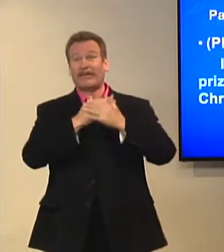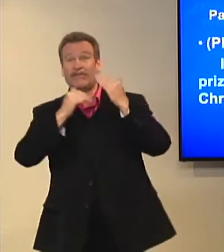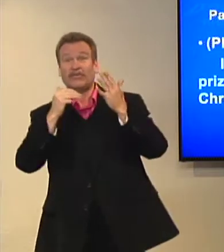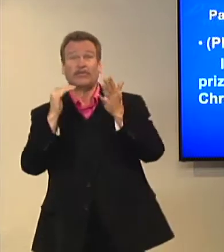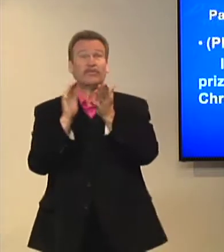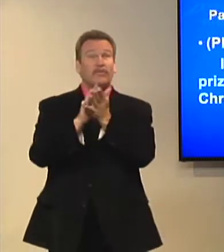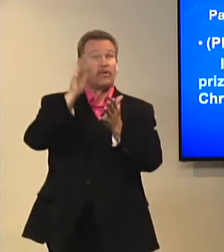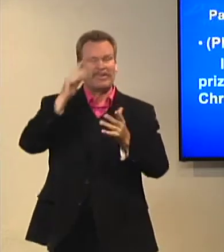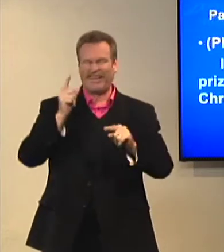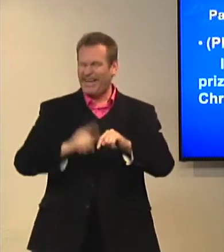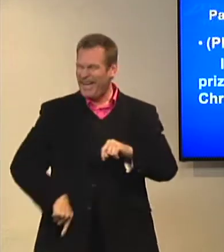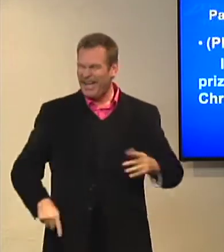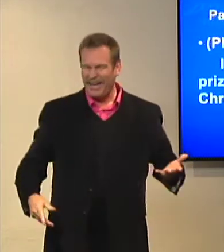Love your neighbor.